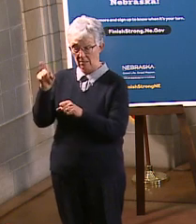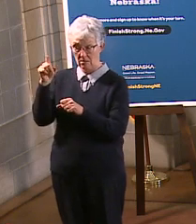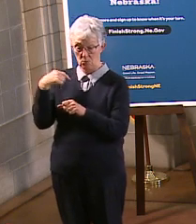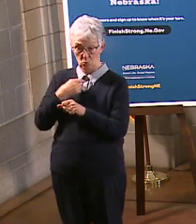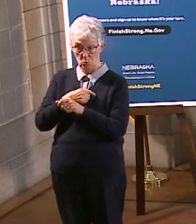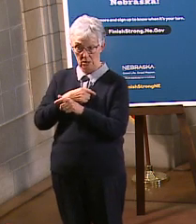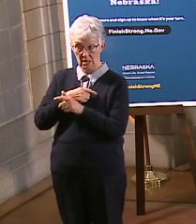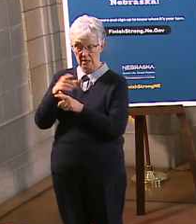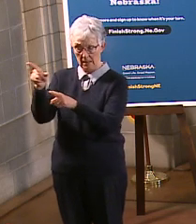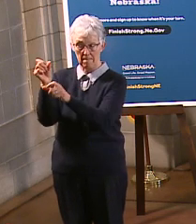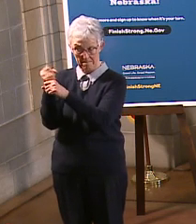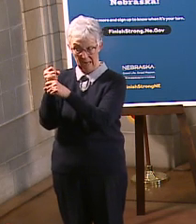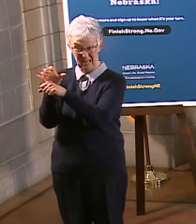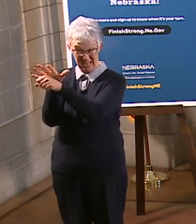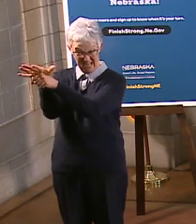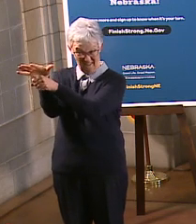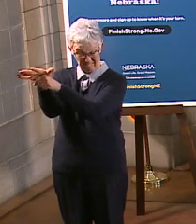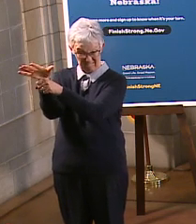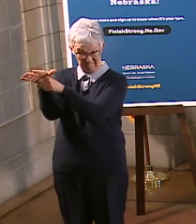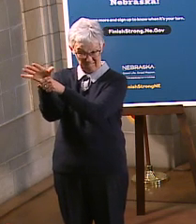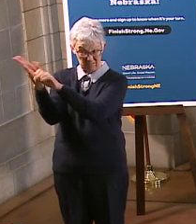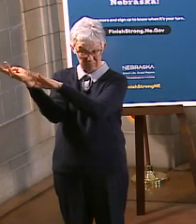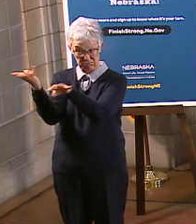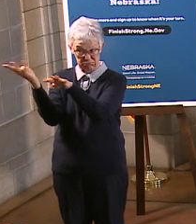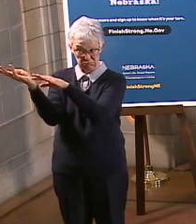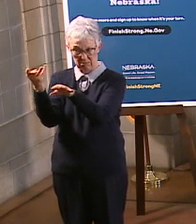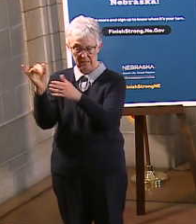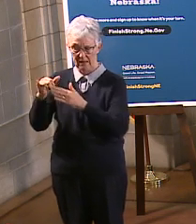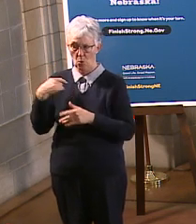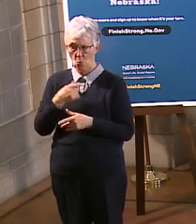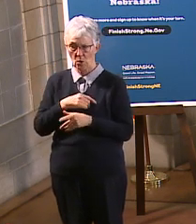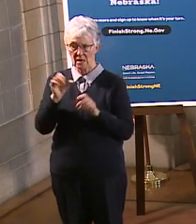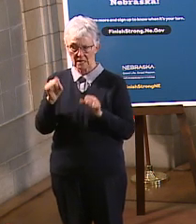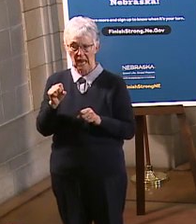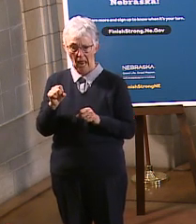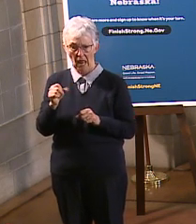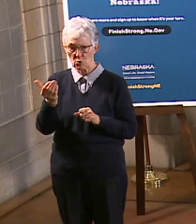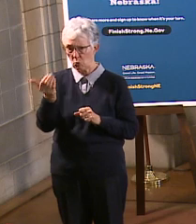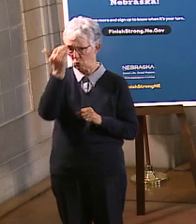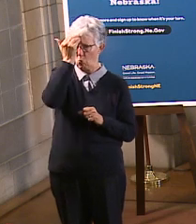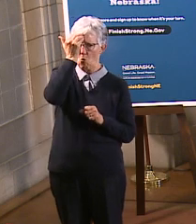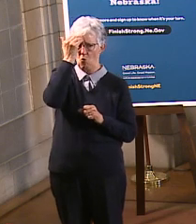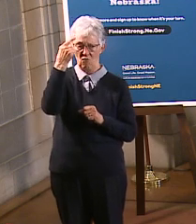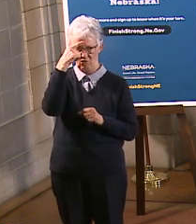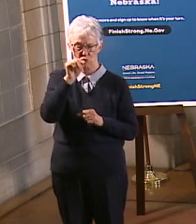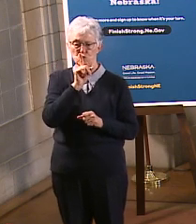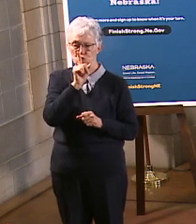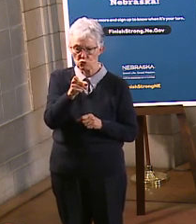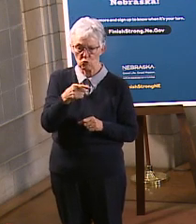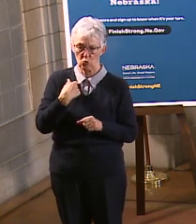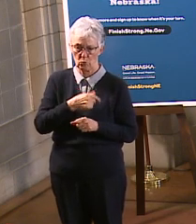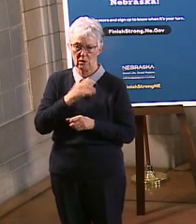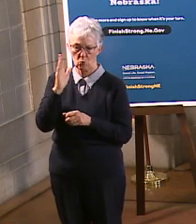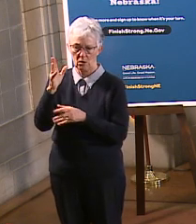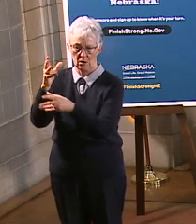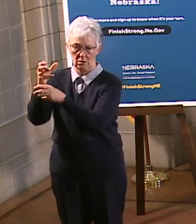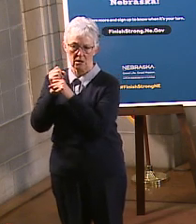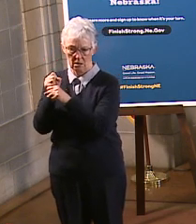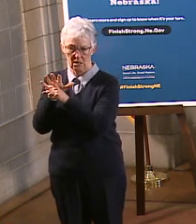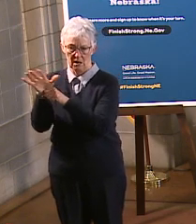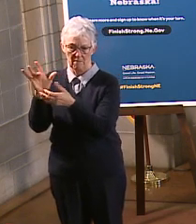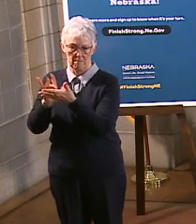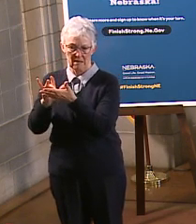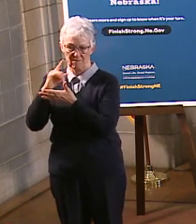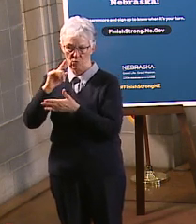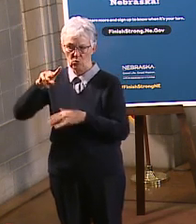at some point, you still have to give the second dose. And so we want to make sure that we're lining up those first doses and second doses. And right